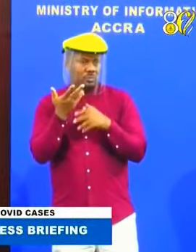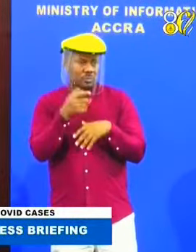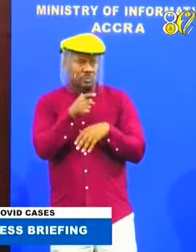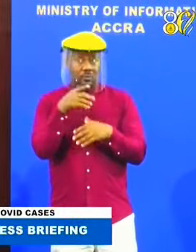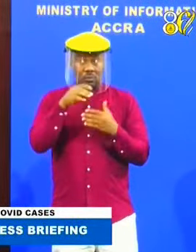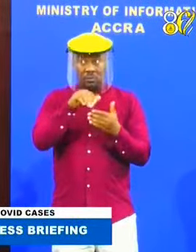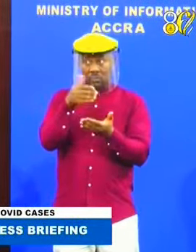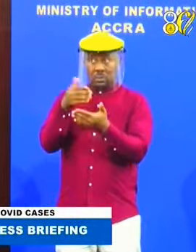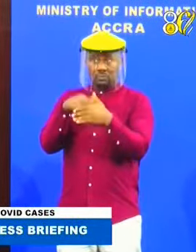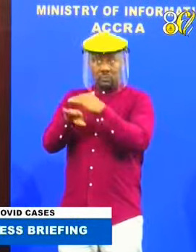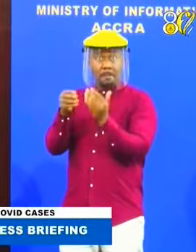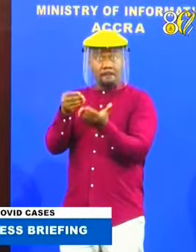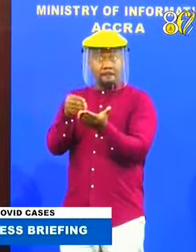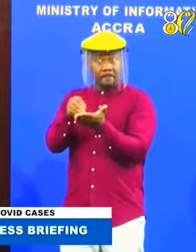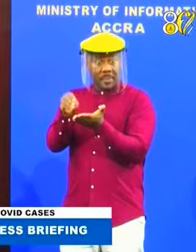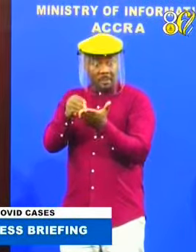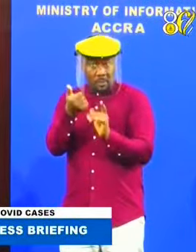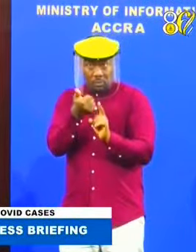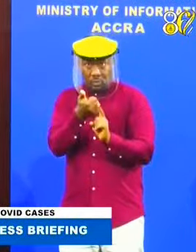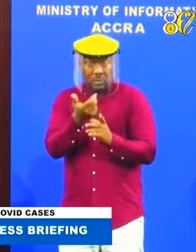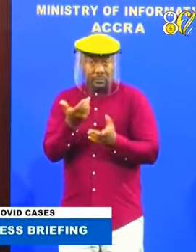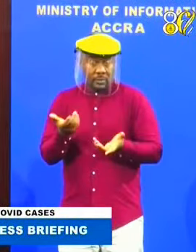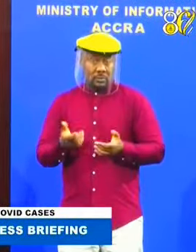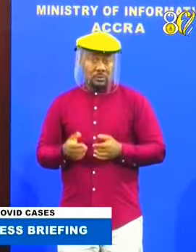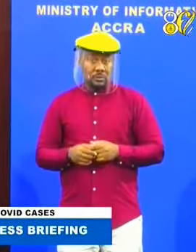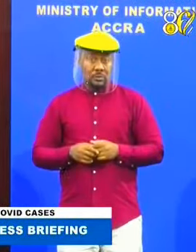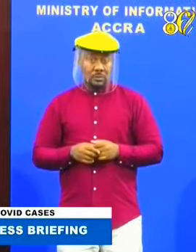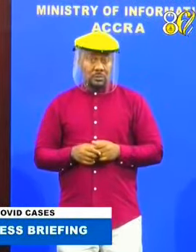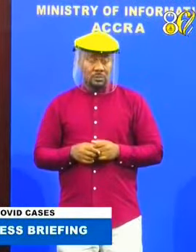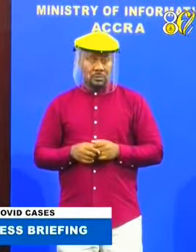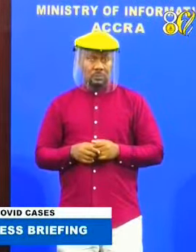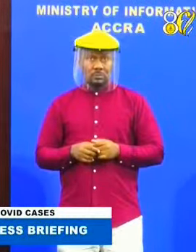for. Like we said, those carrying